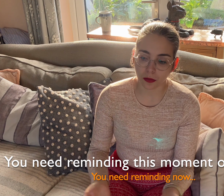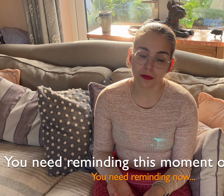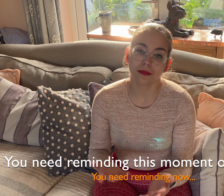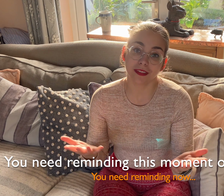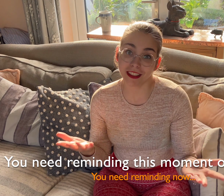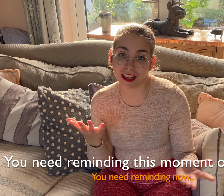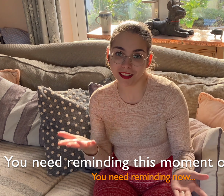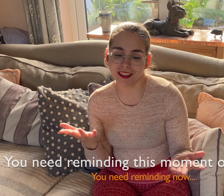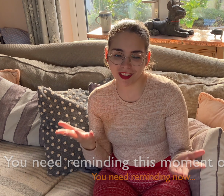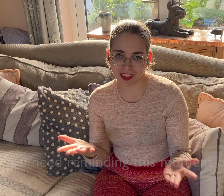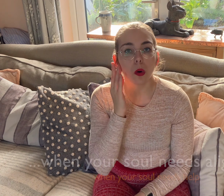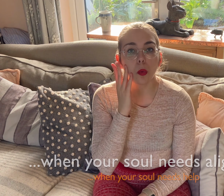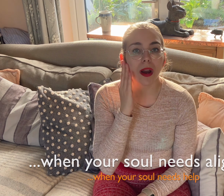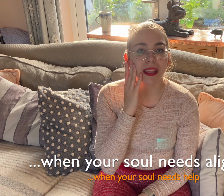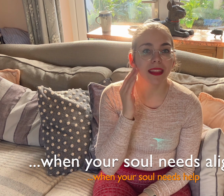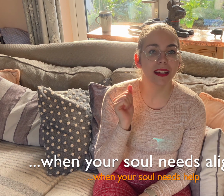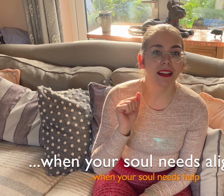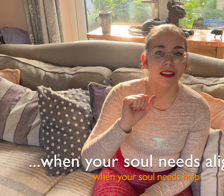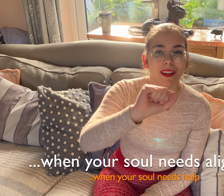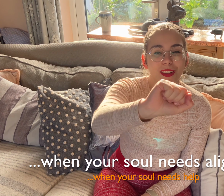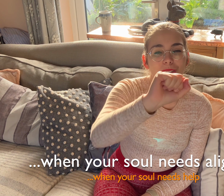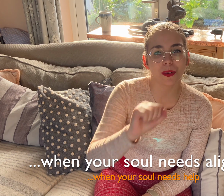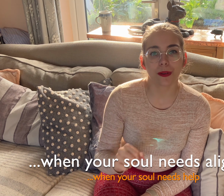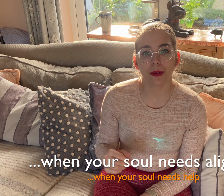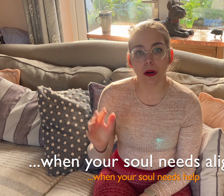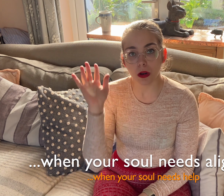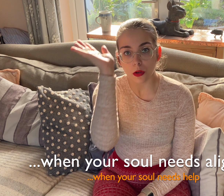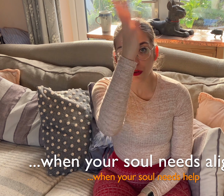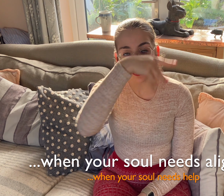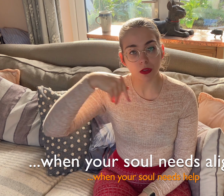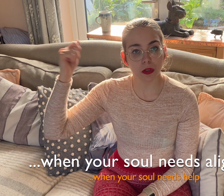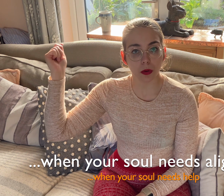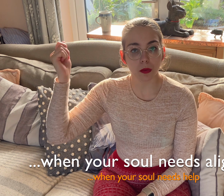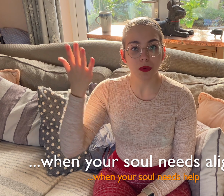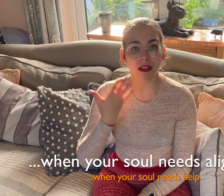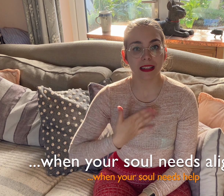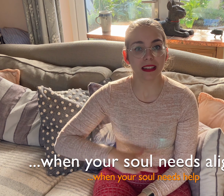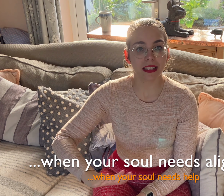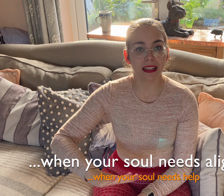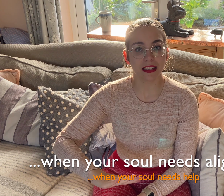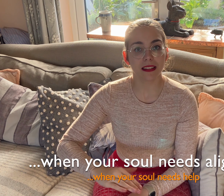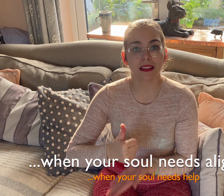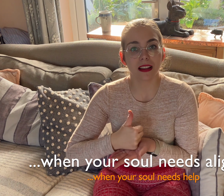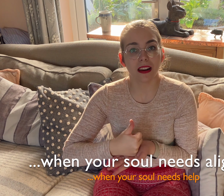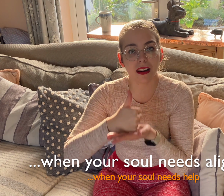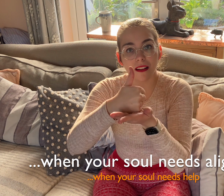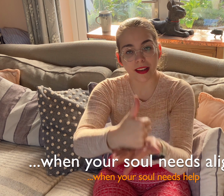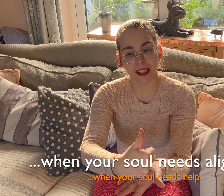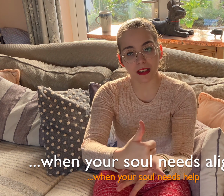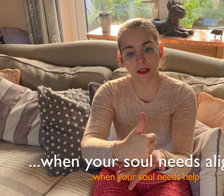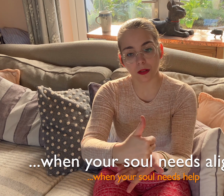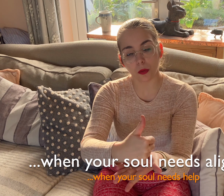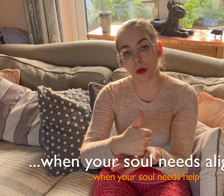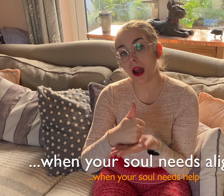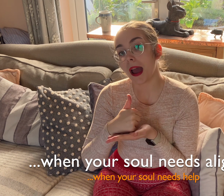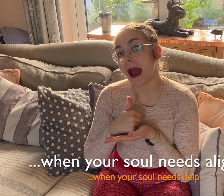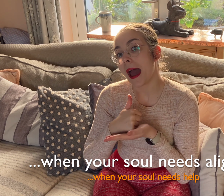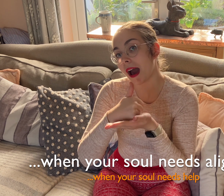now, when your soul needs a lining, or help,